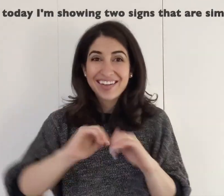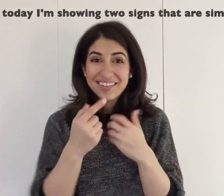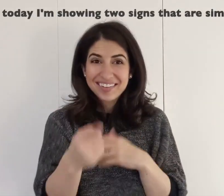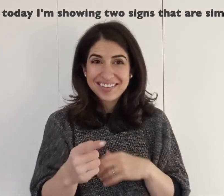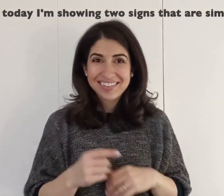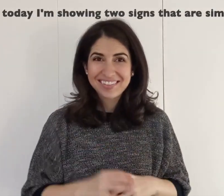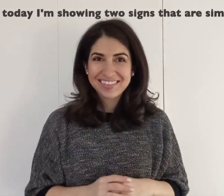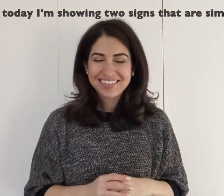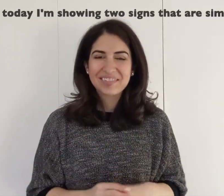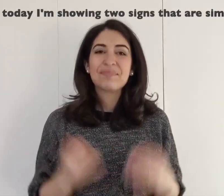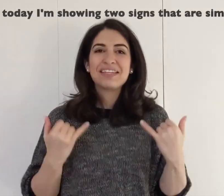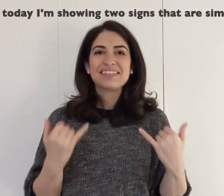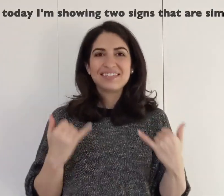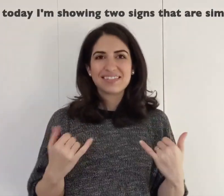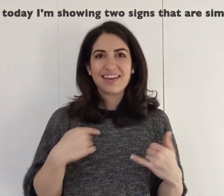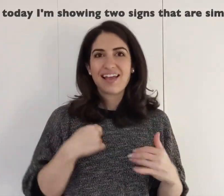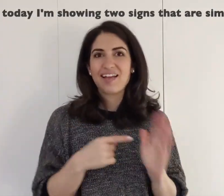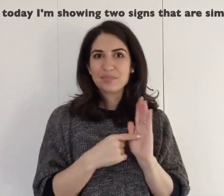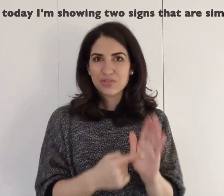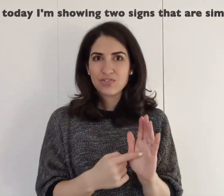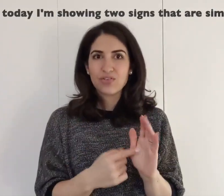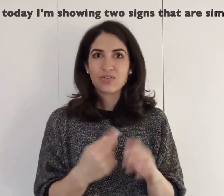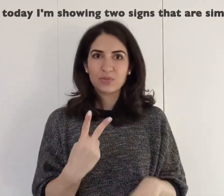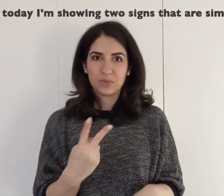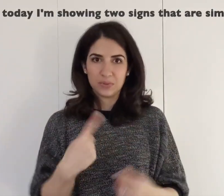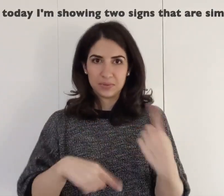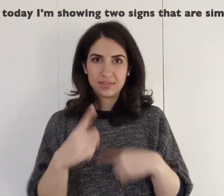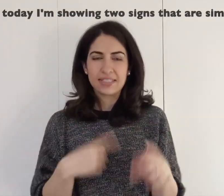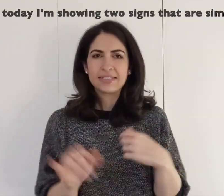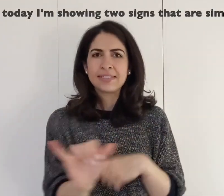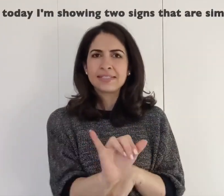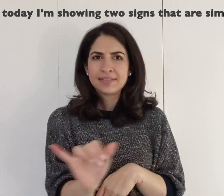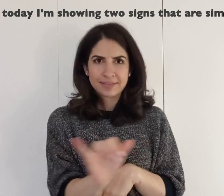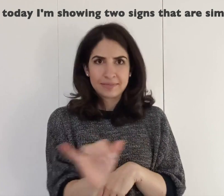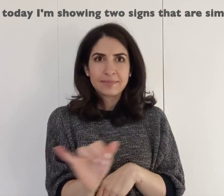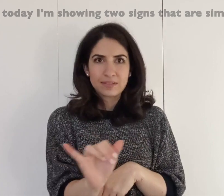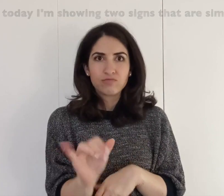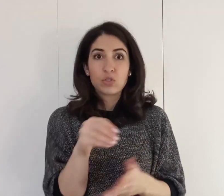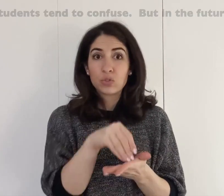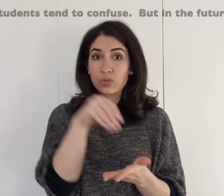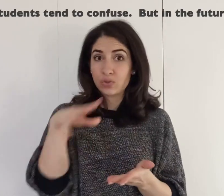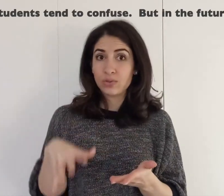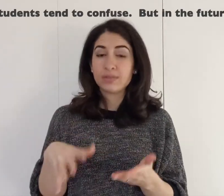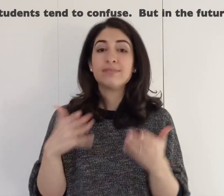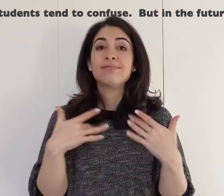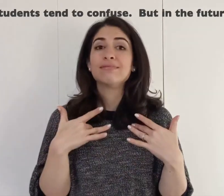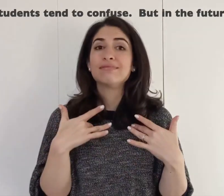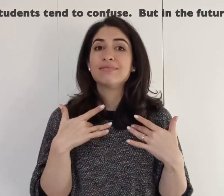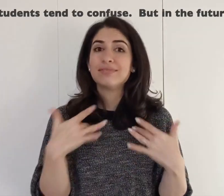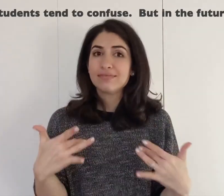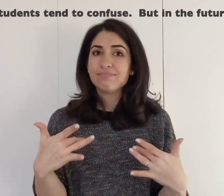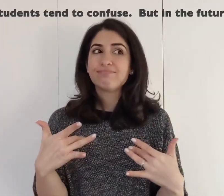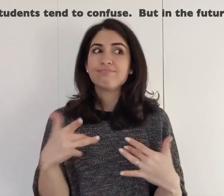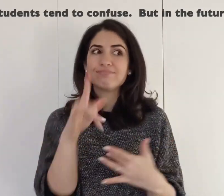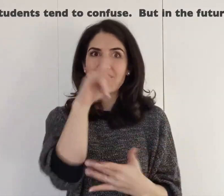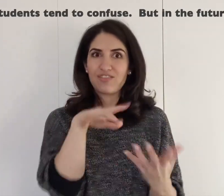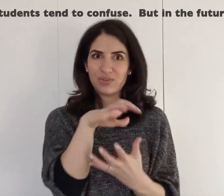Hello, how are you? Today I'm showing two signs that are similar that students tend to